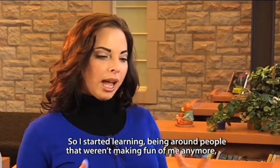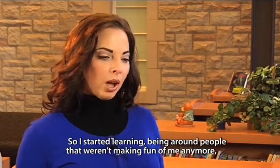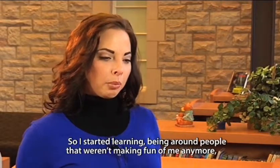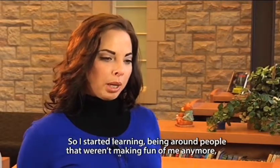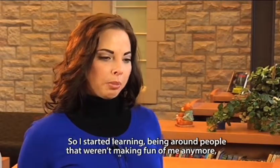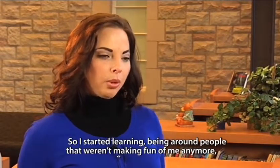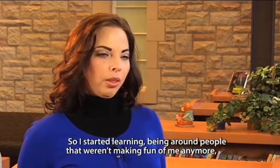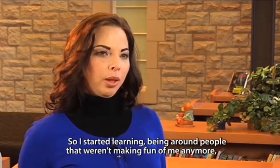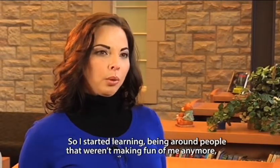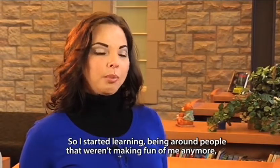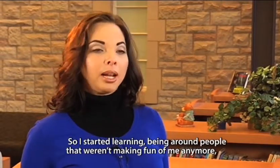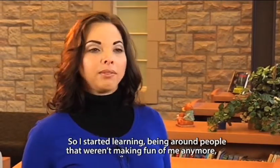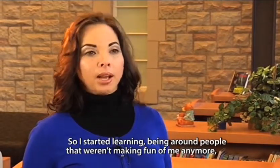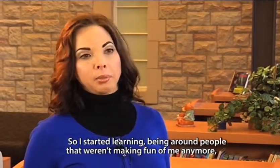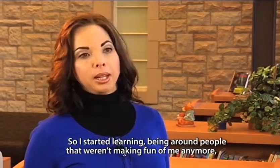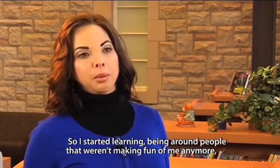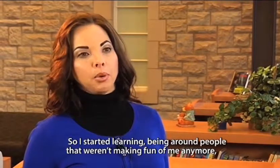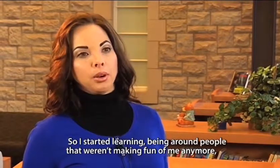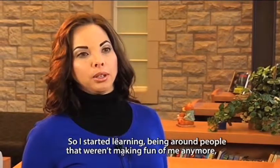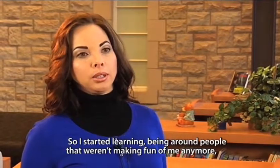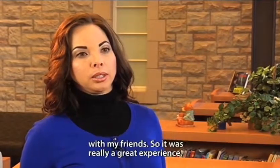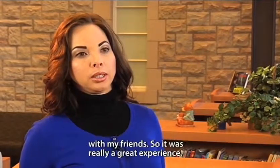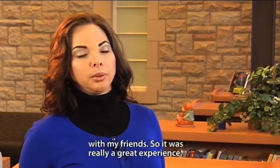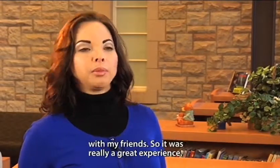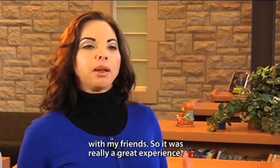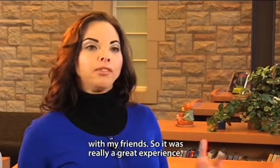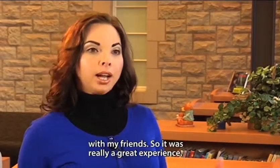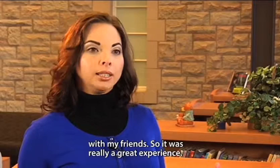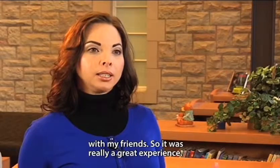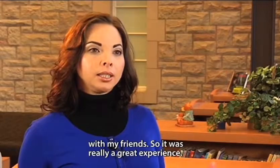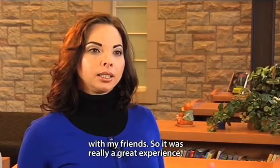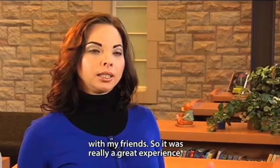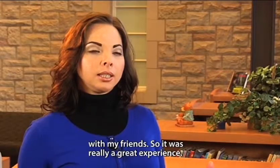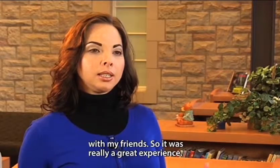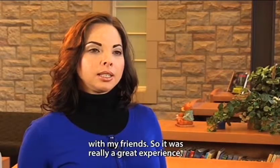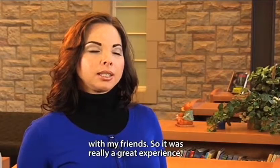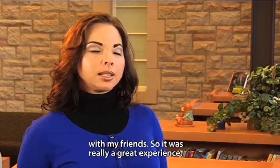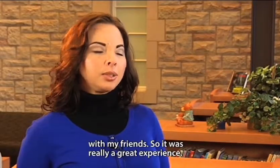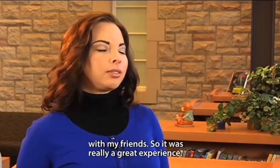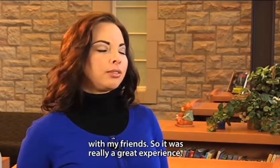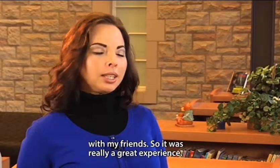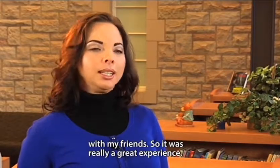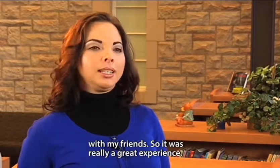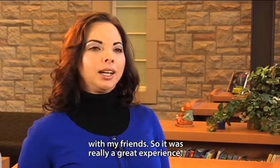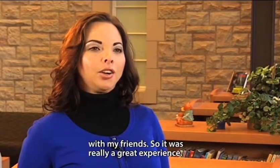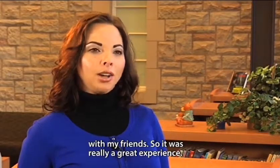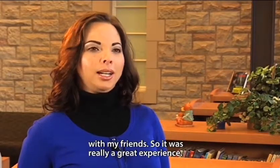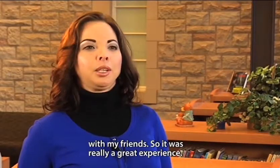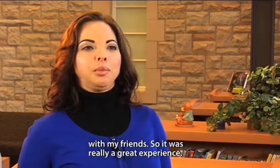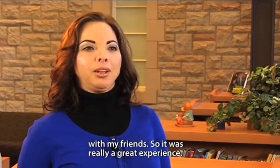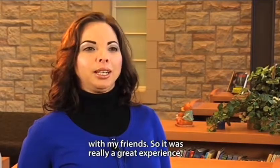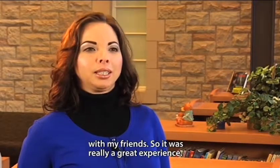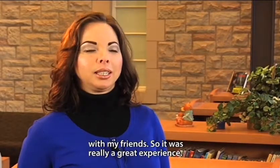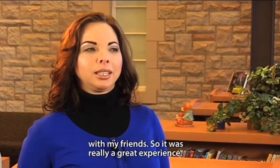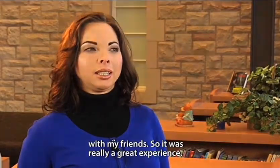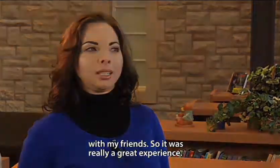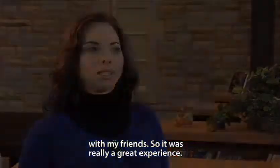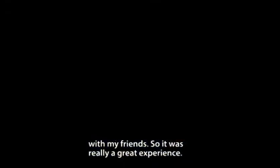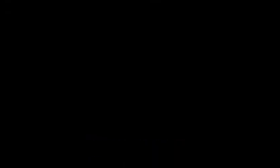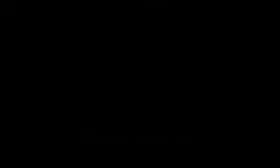around people that weren't making fun of me anymore. They were just my friends. So it's really a great experience.